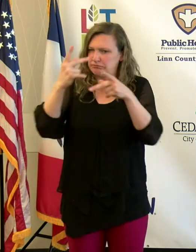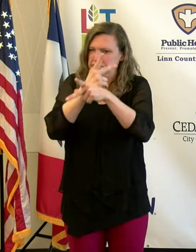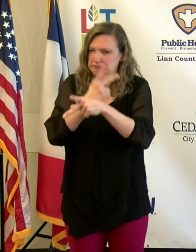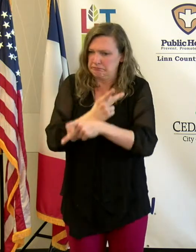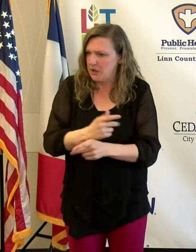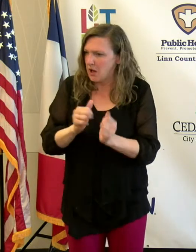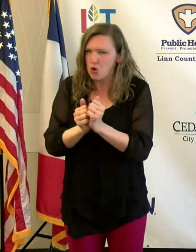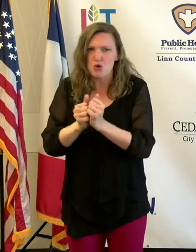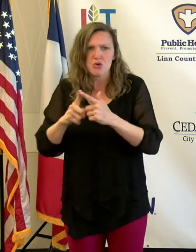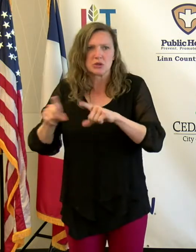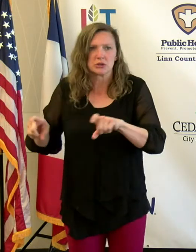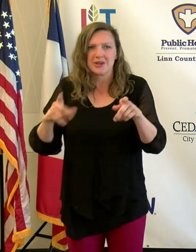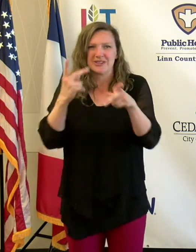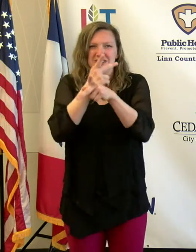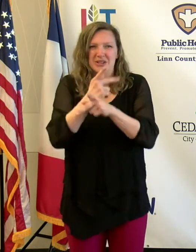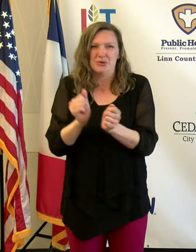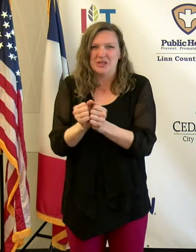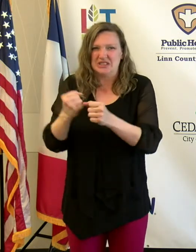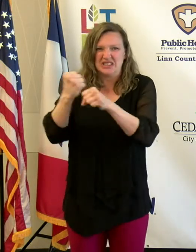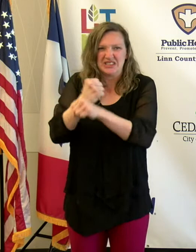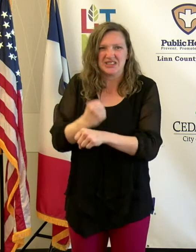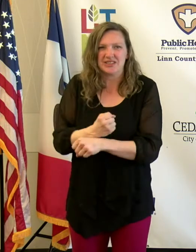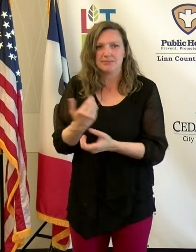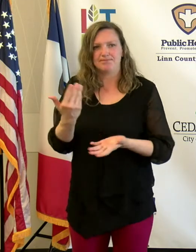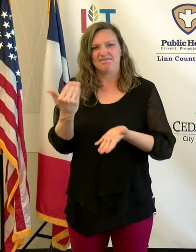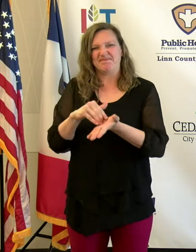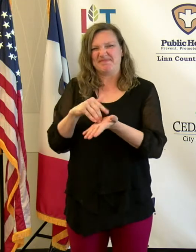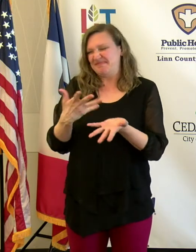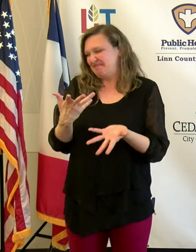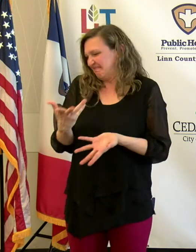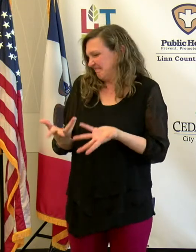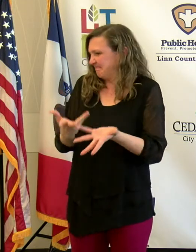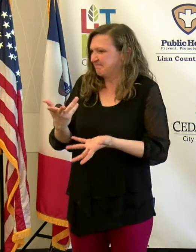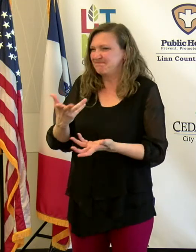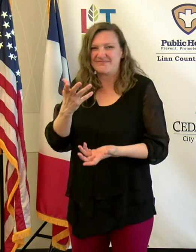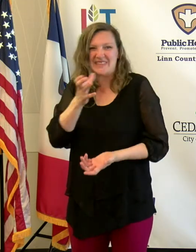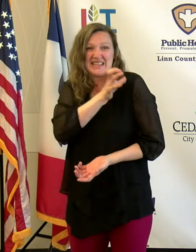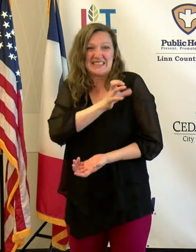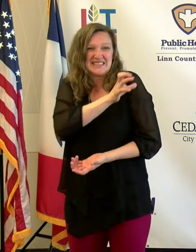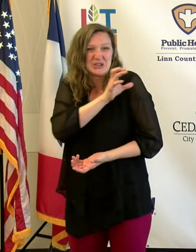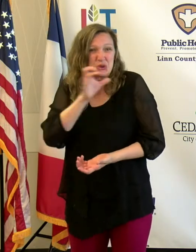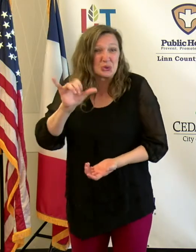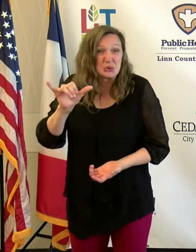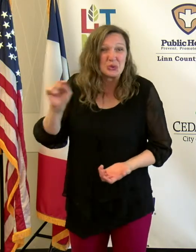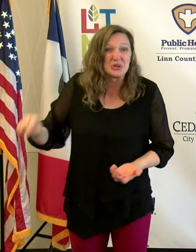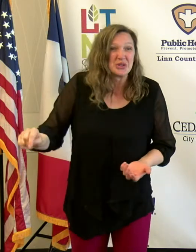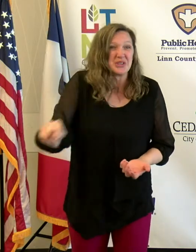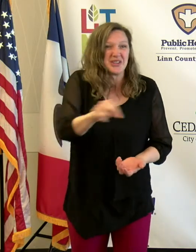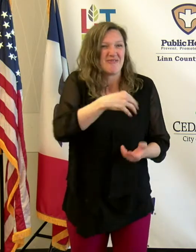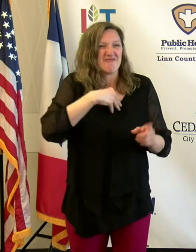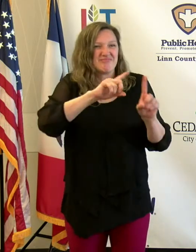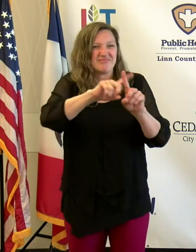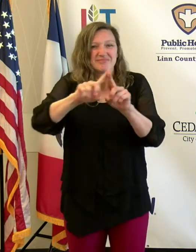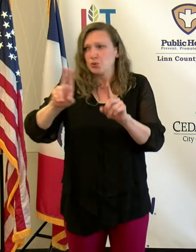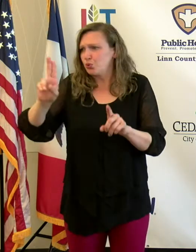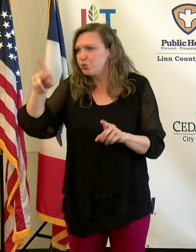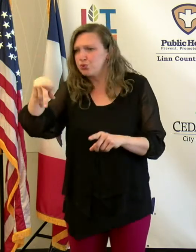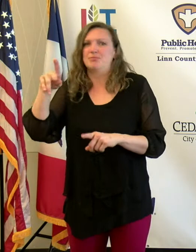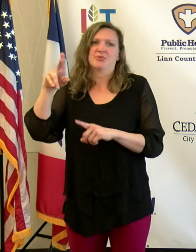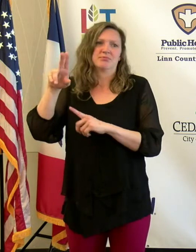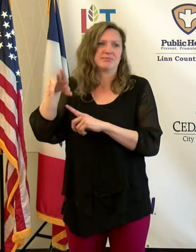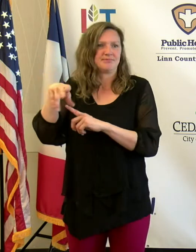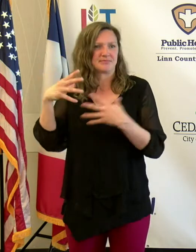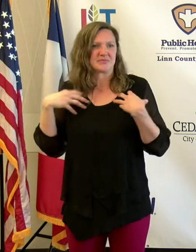day, it's going to depend. We have multiple clinics. Both Mercy and Unity Point have their respiratory clinics, the emergency departments. We